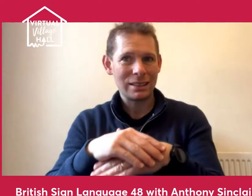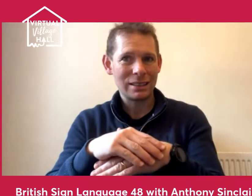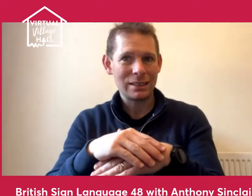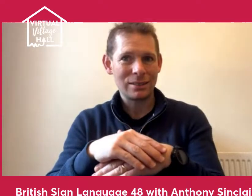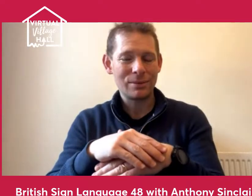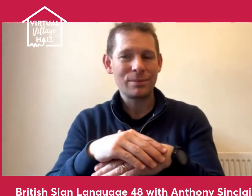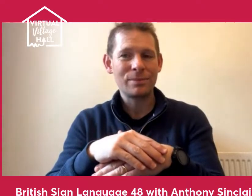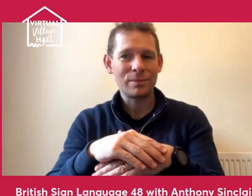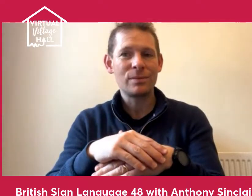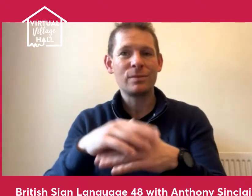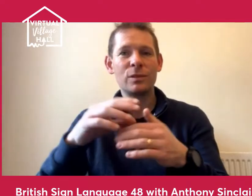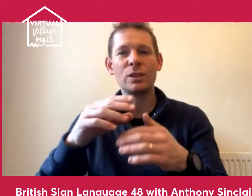friend.